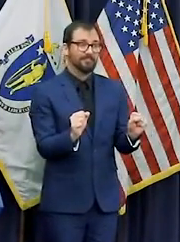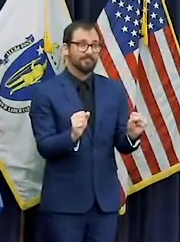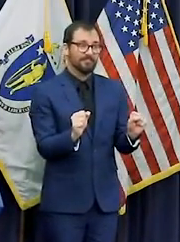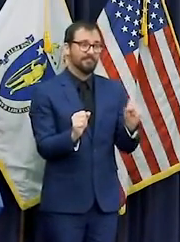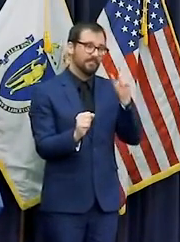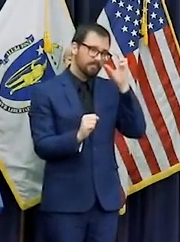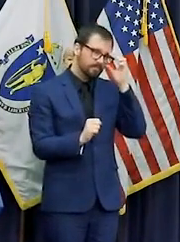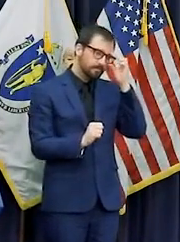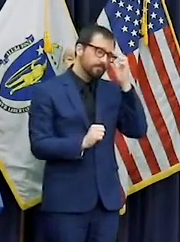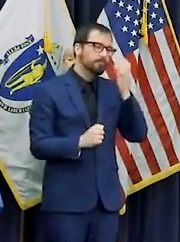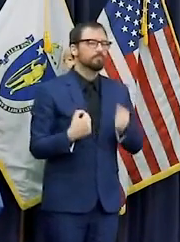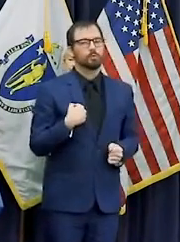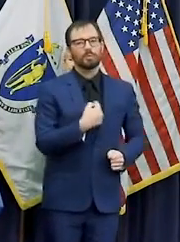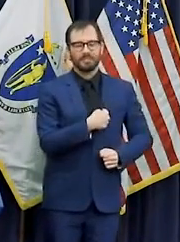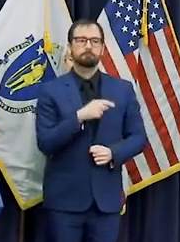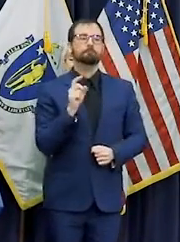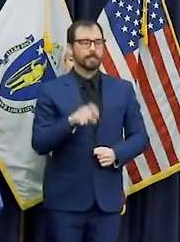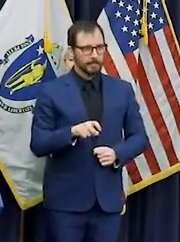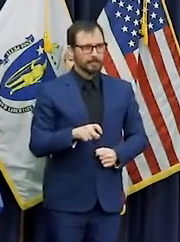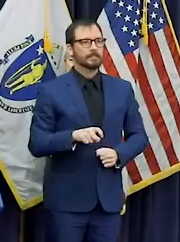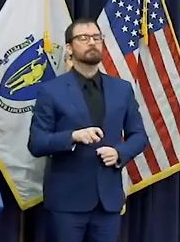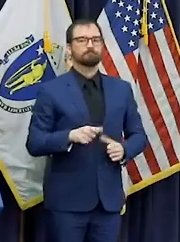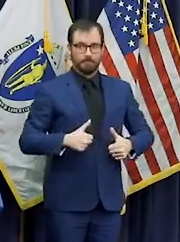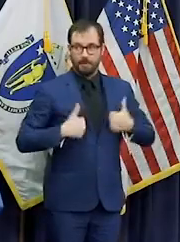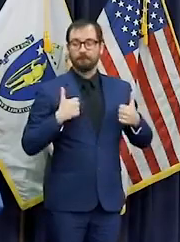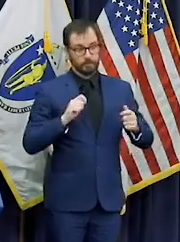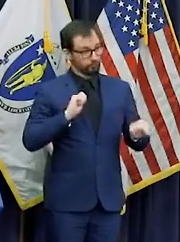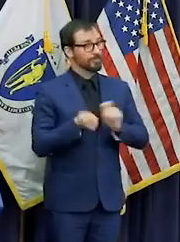embrace this new way of life and appreciate that